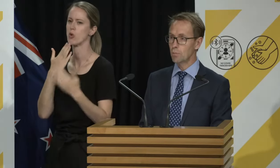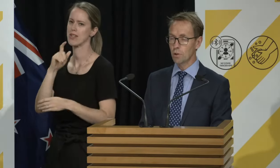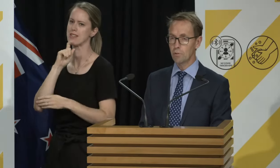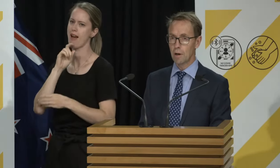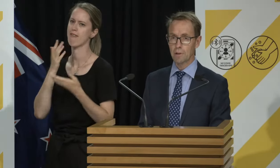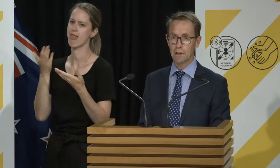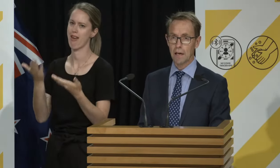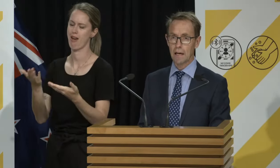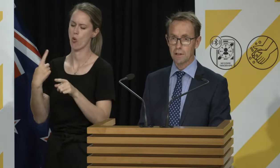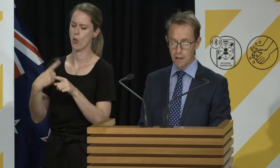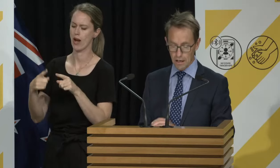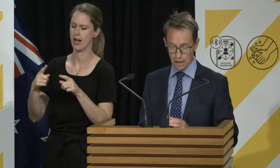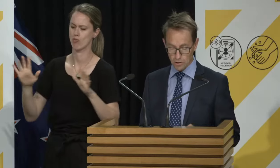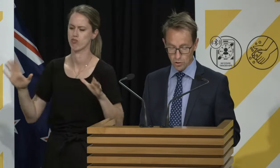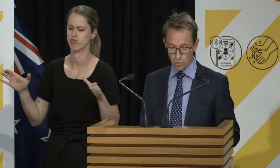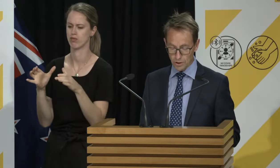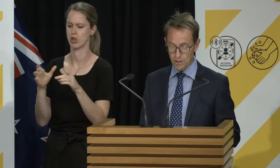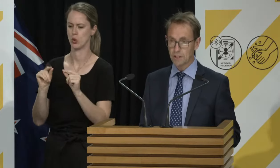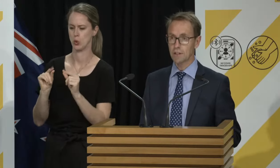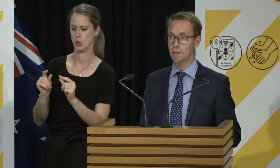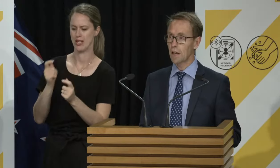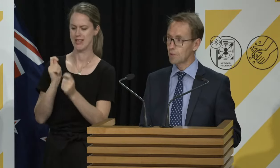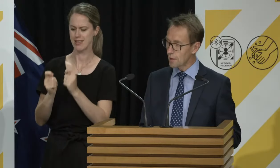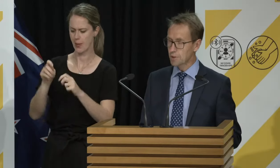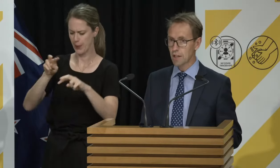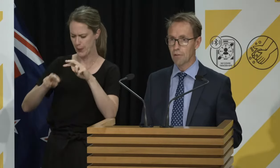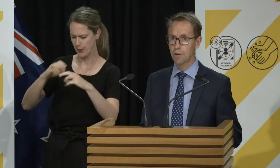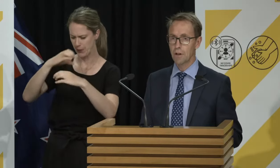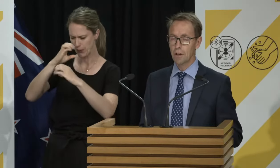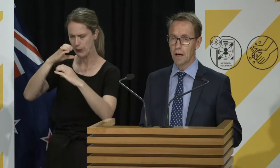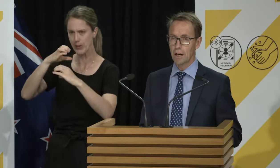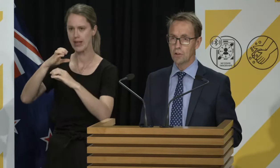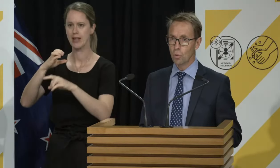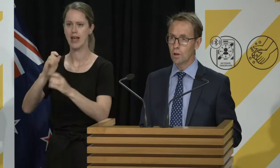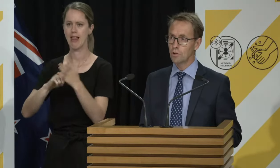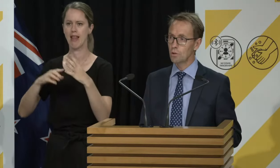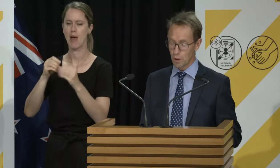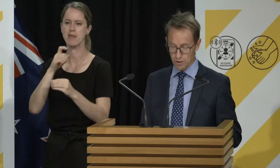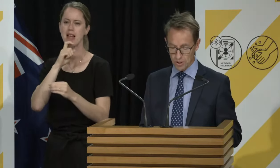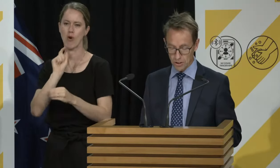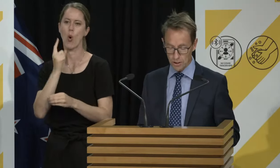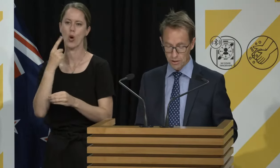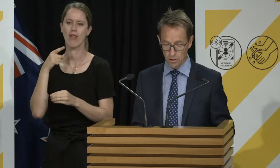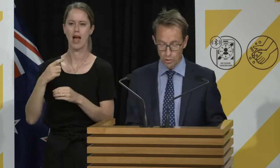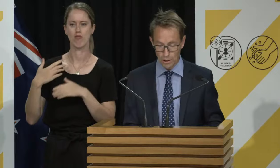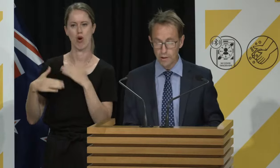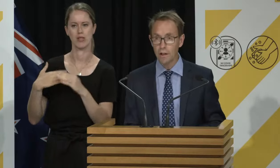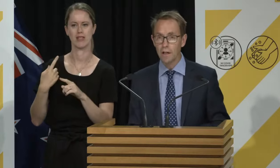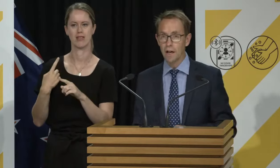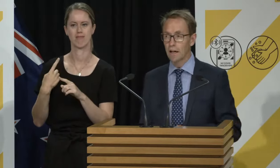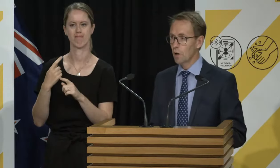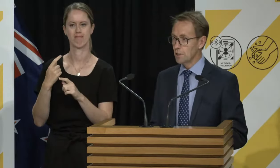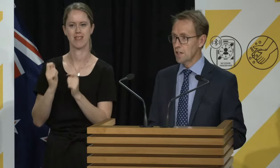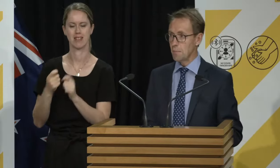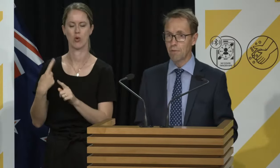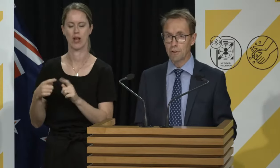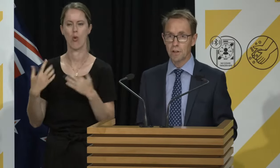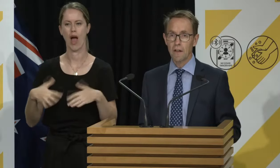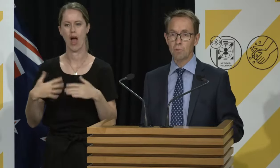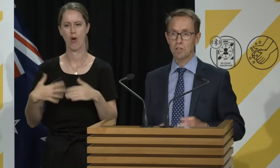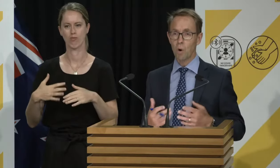who deployed rapidly and undertook all this testing, and the lab staff in Auckland who processed the tests so quickly. Great